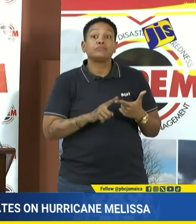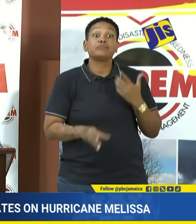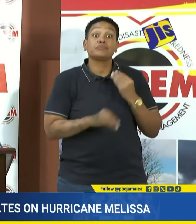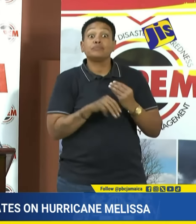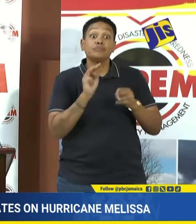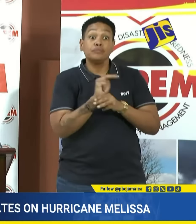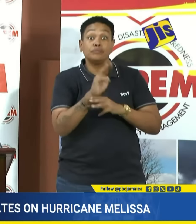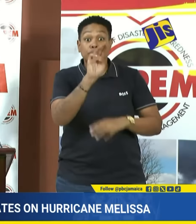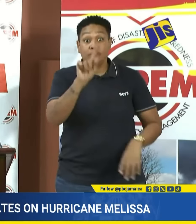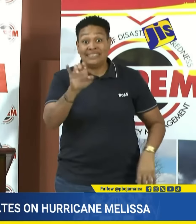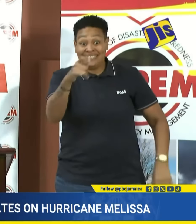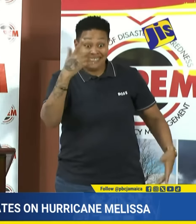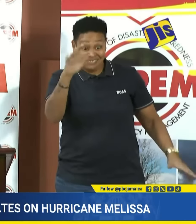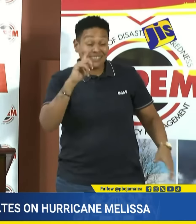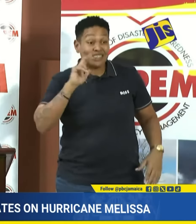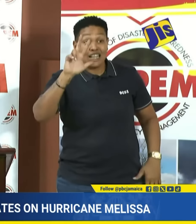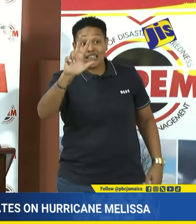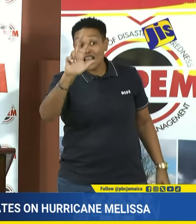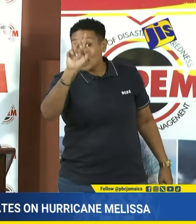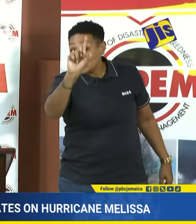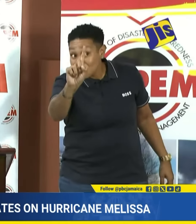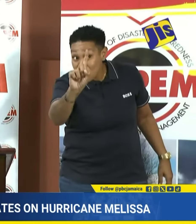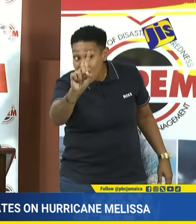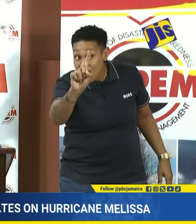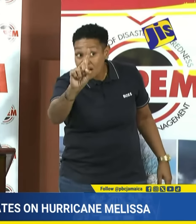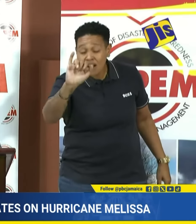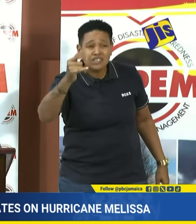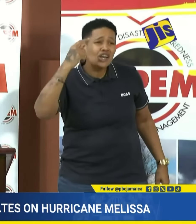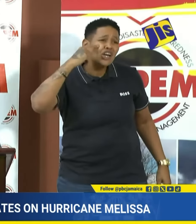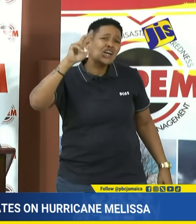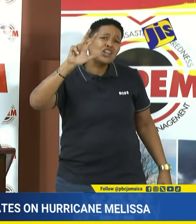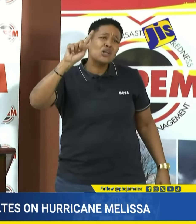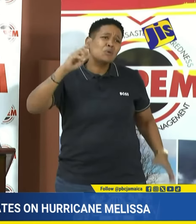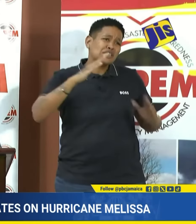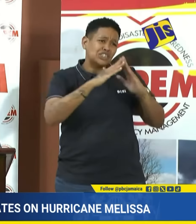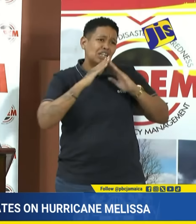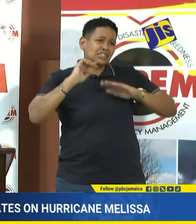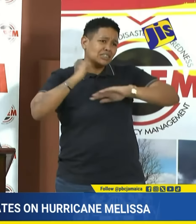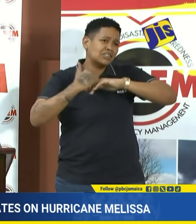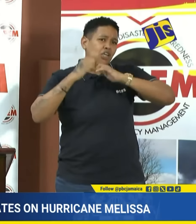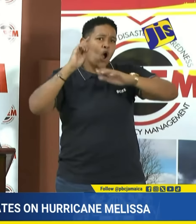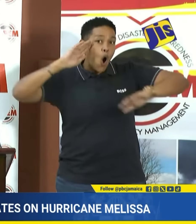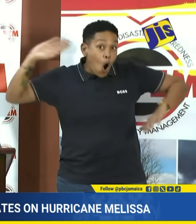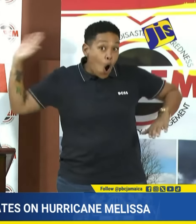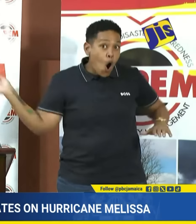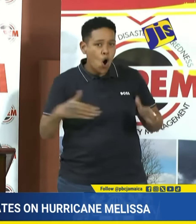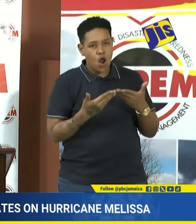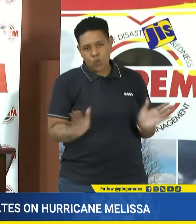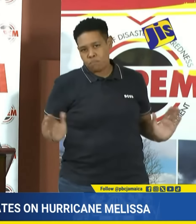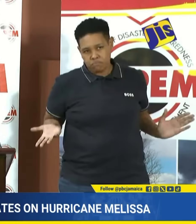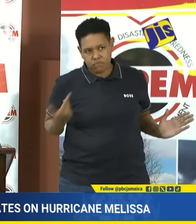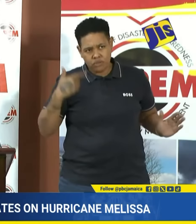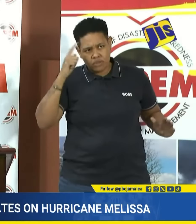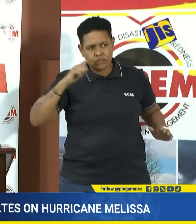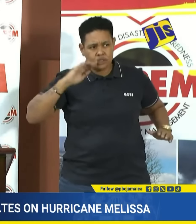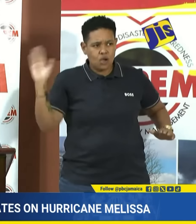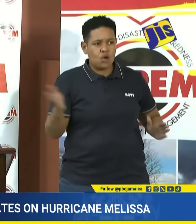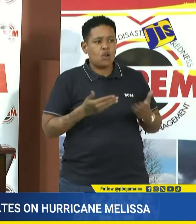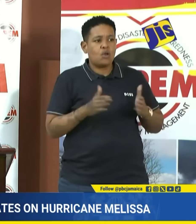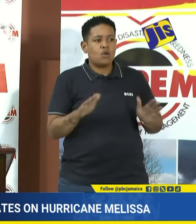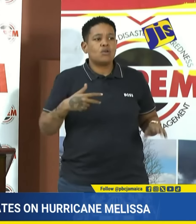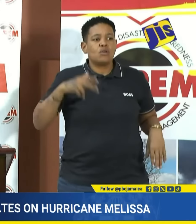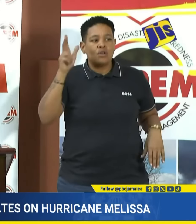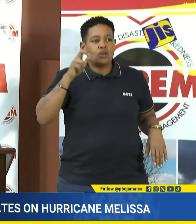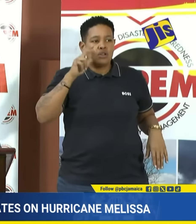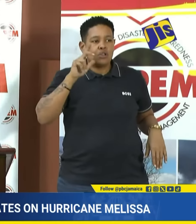also Minister Mackenzie, is it 31 I just heard shelters that are activated or all? Because I thought you said all, but then I